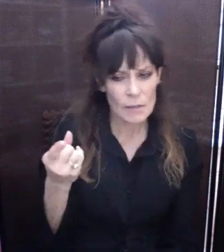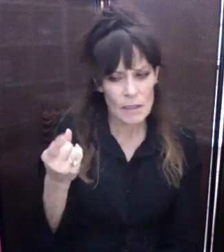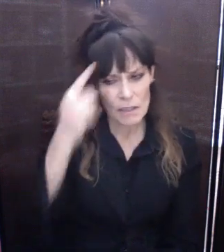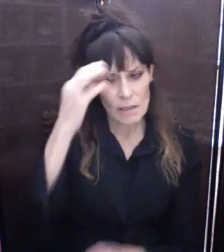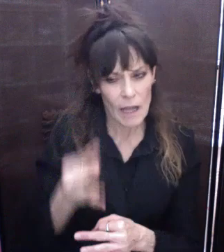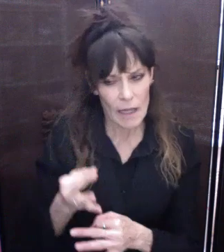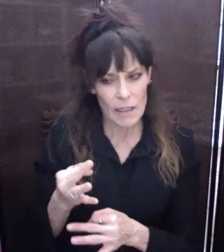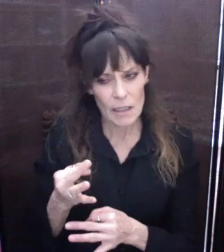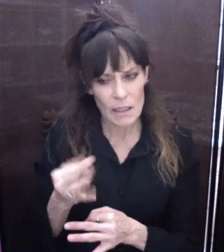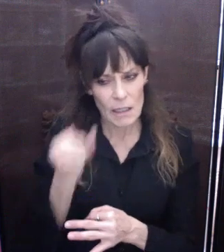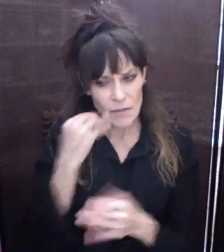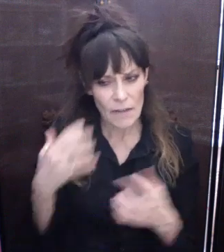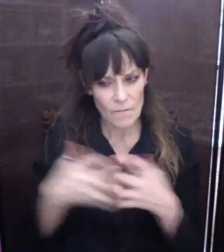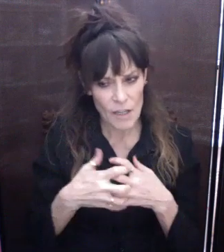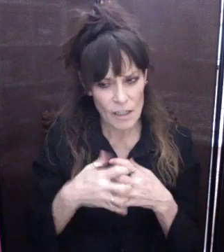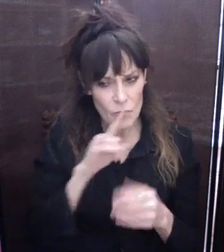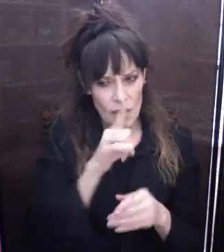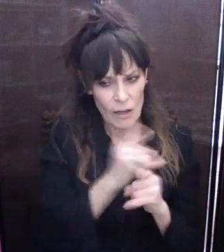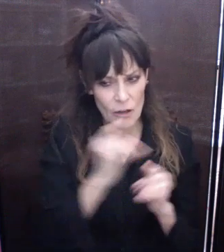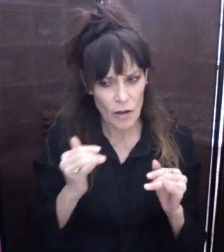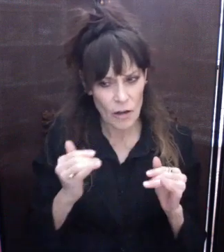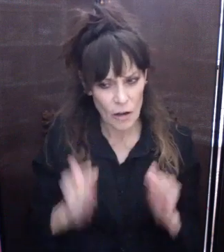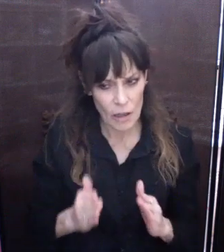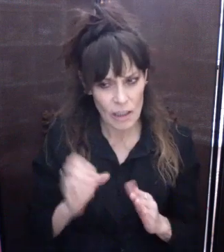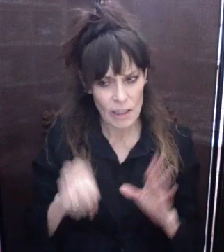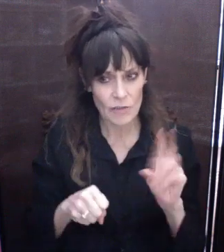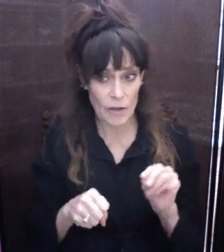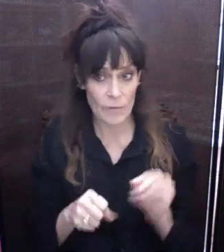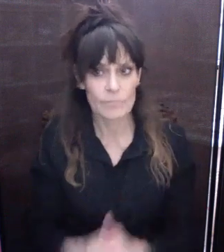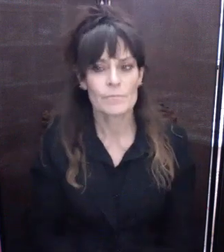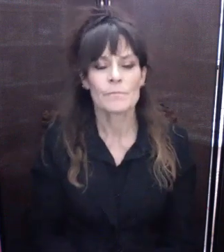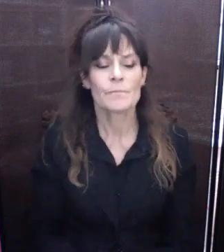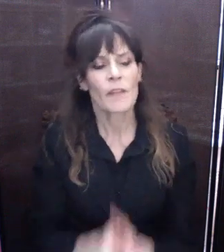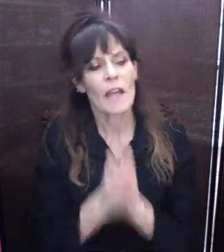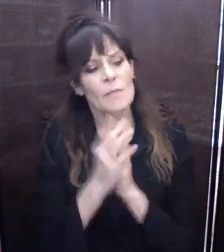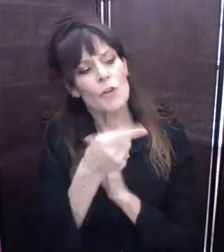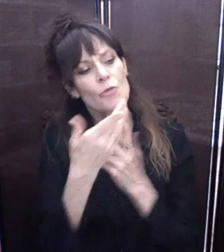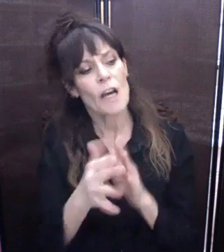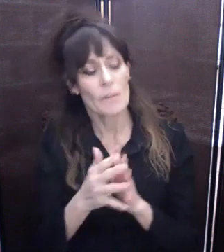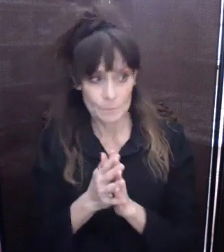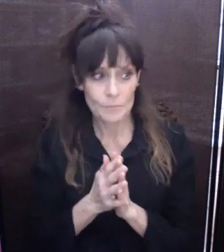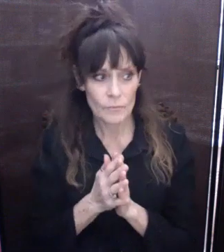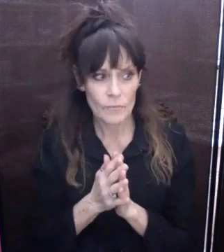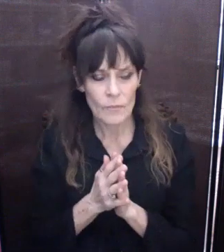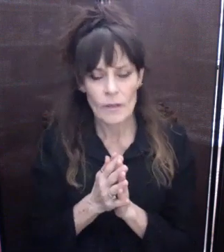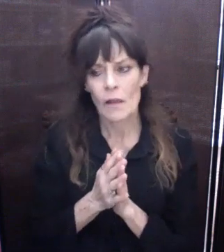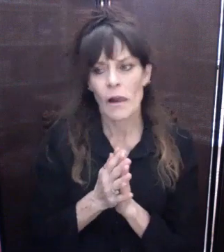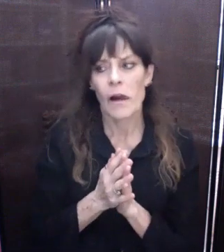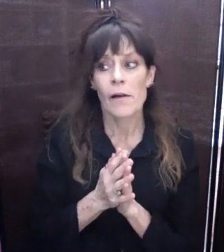fit the pattern of a real alcoholic or not. And he asked me if I was done. And I